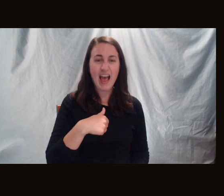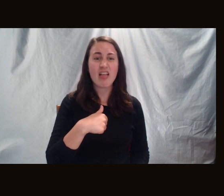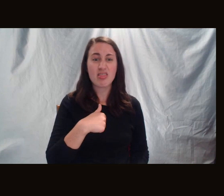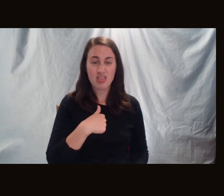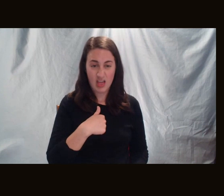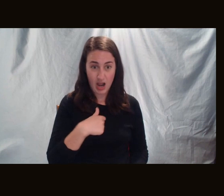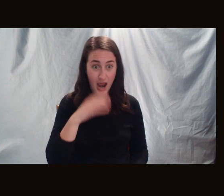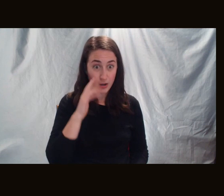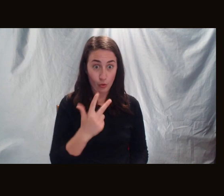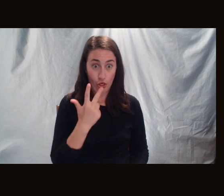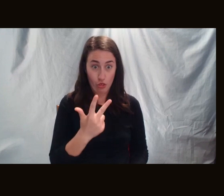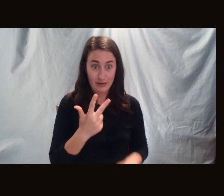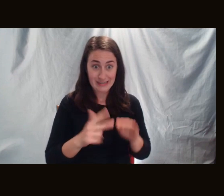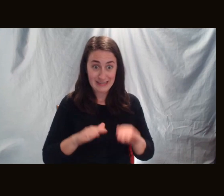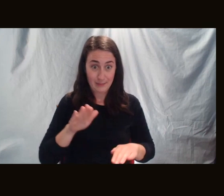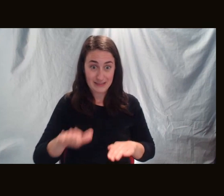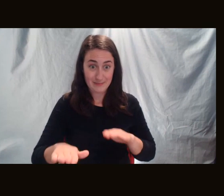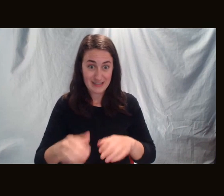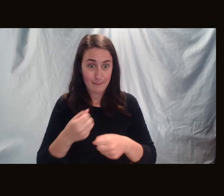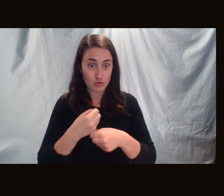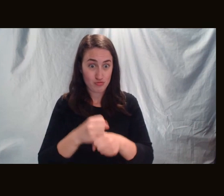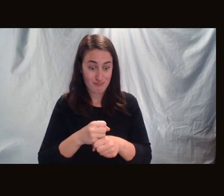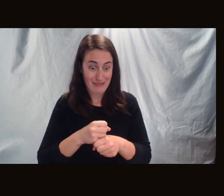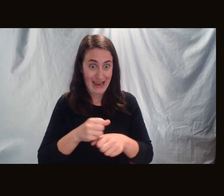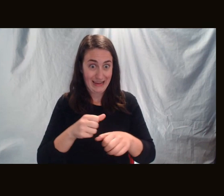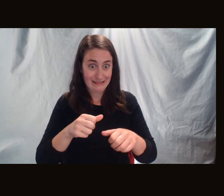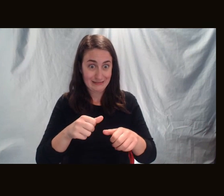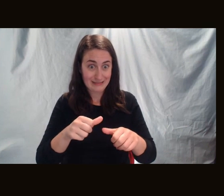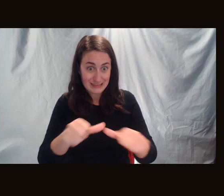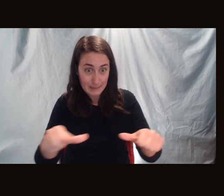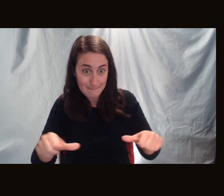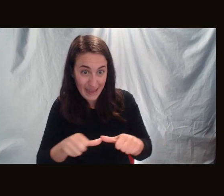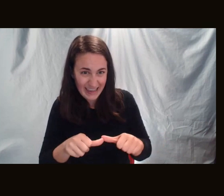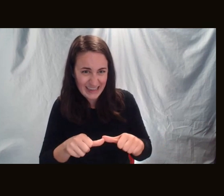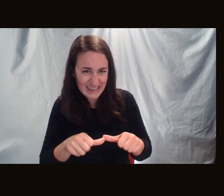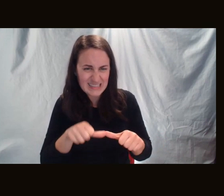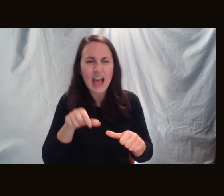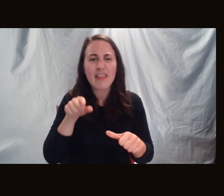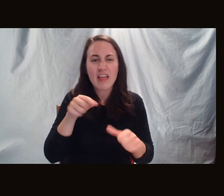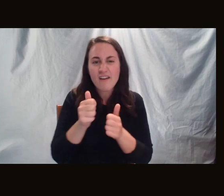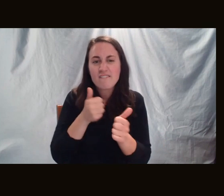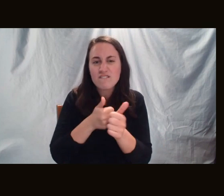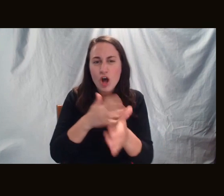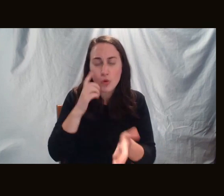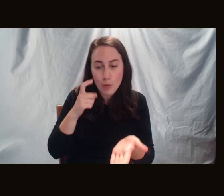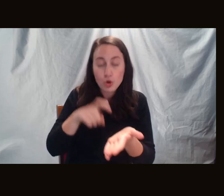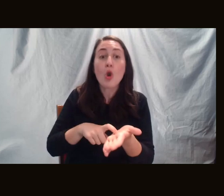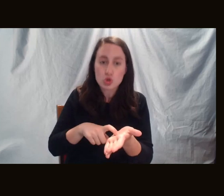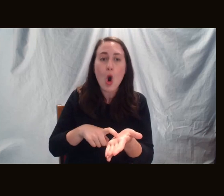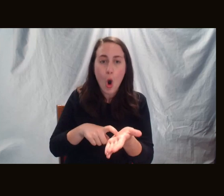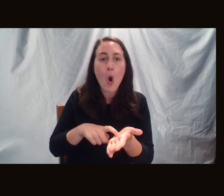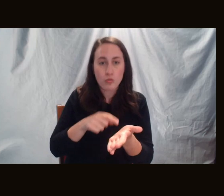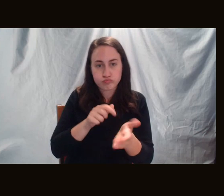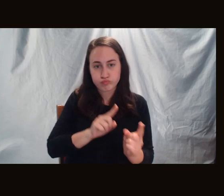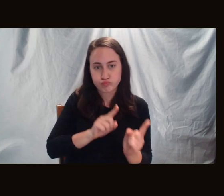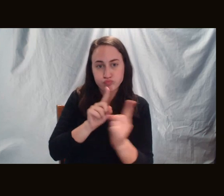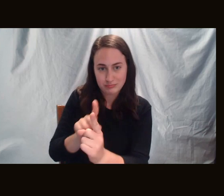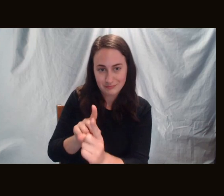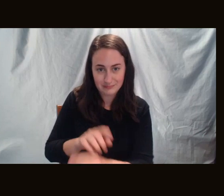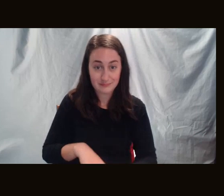space, and then she's going to see the space in order to go across. Let's go up until that point. So we have the